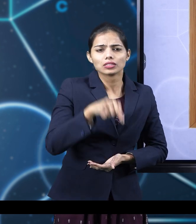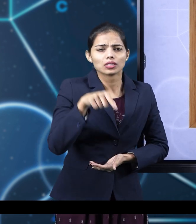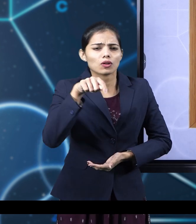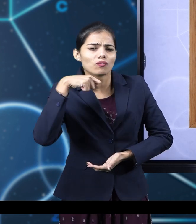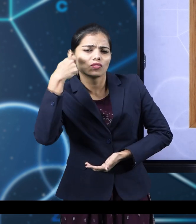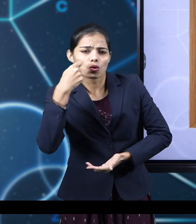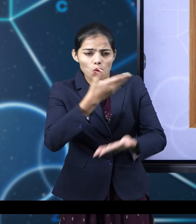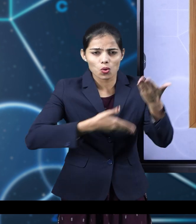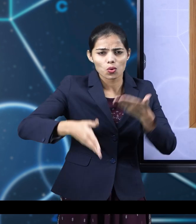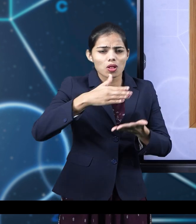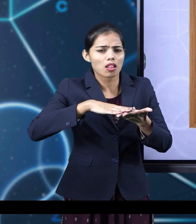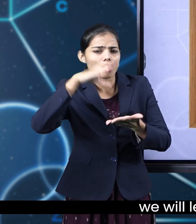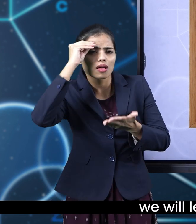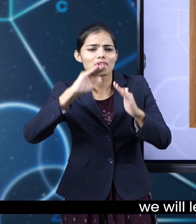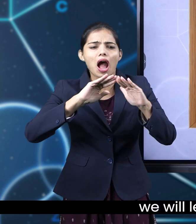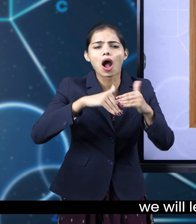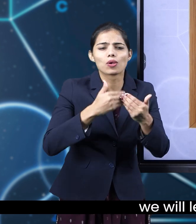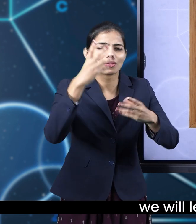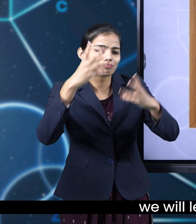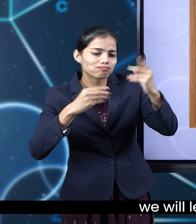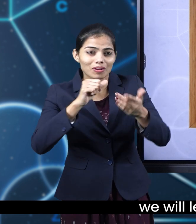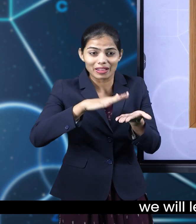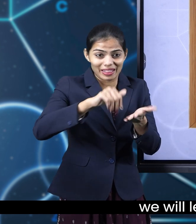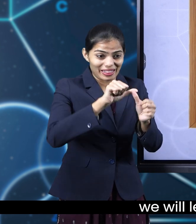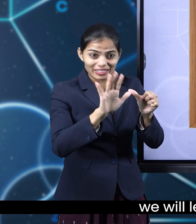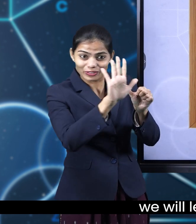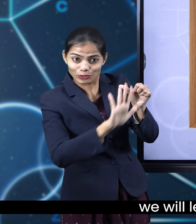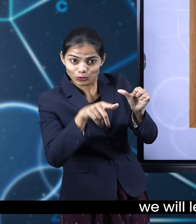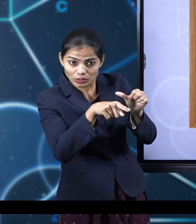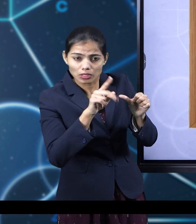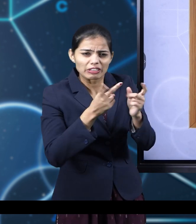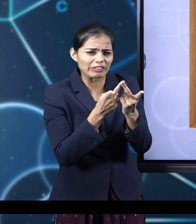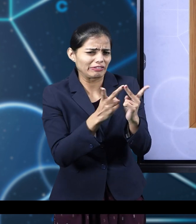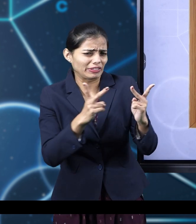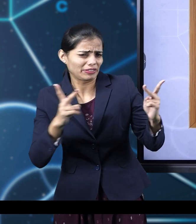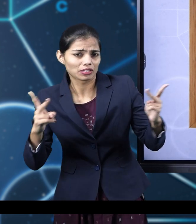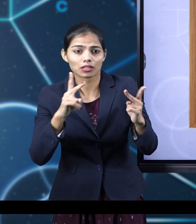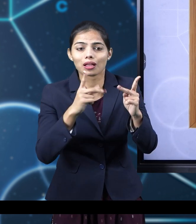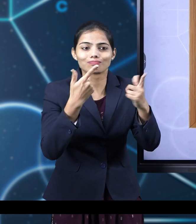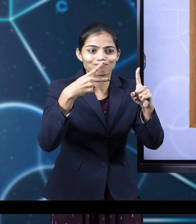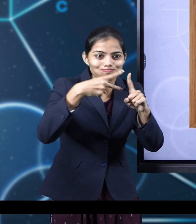Today, in this video, we will learn how to calculate the area of various shapes.